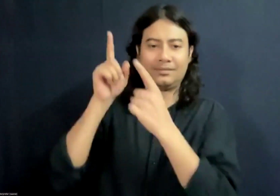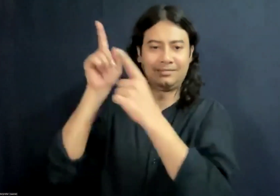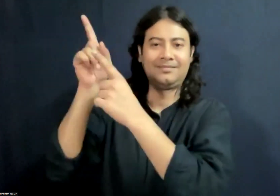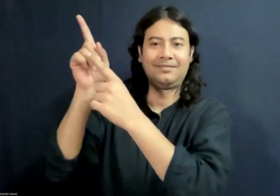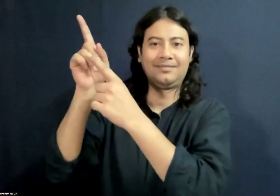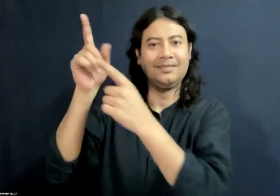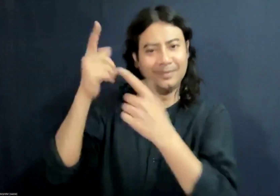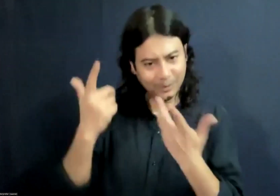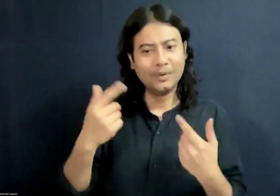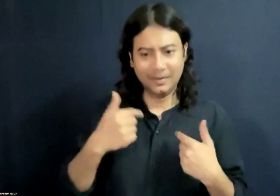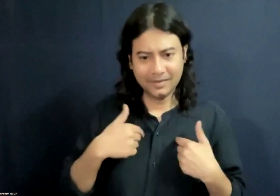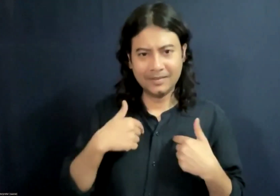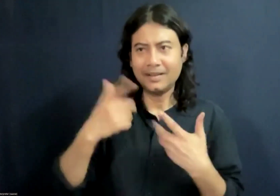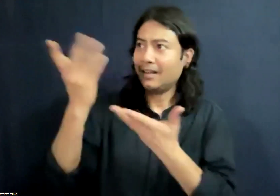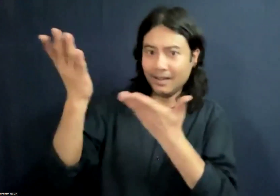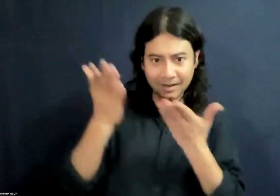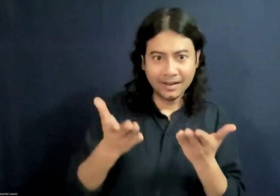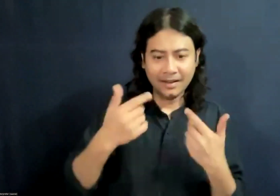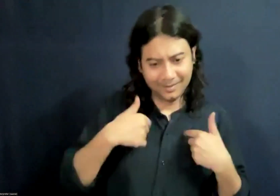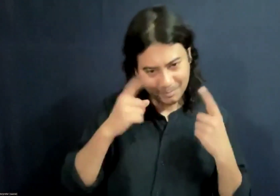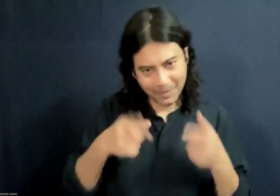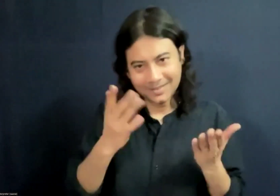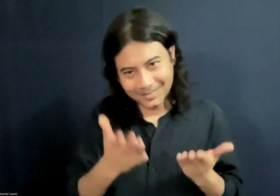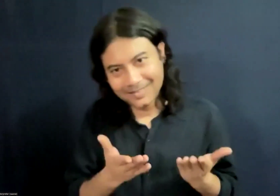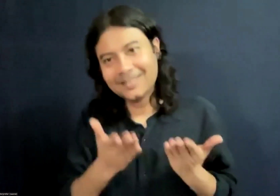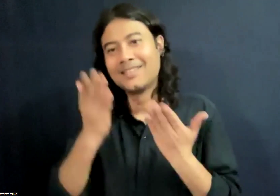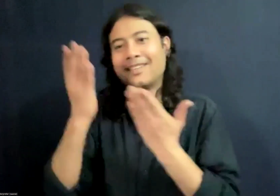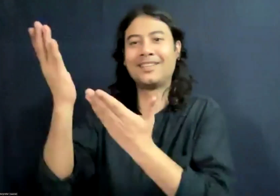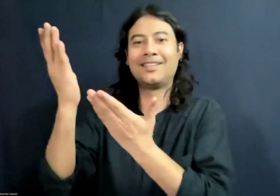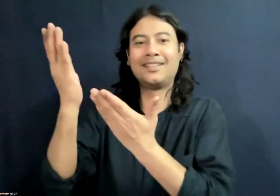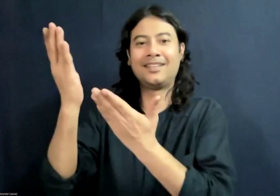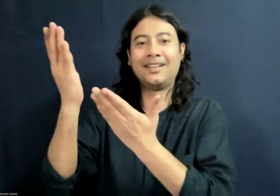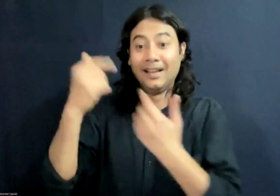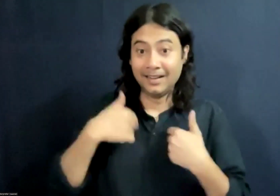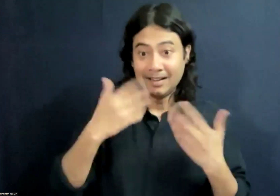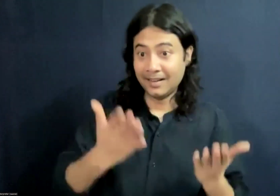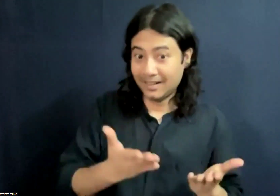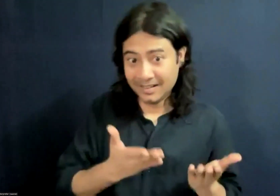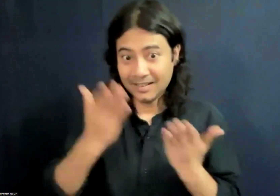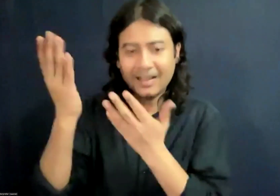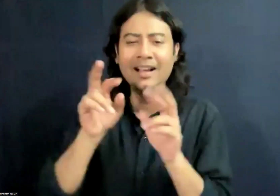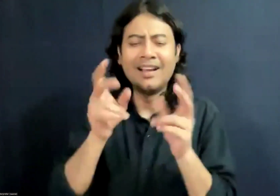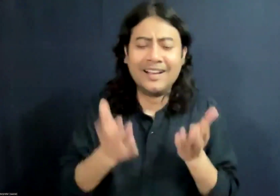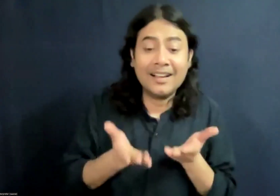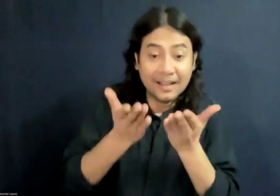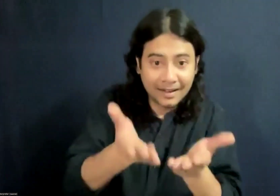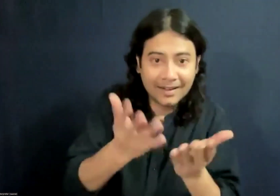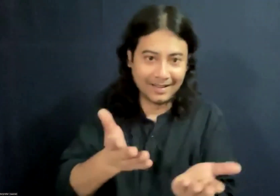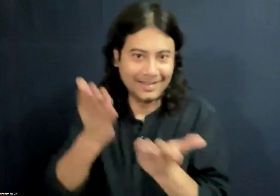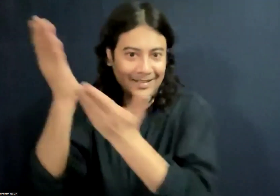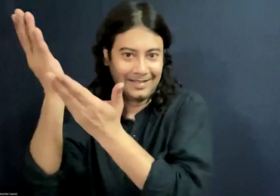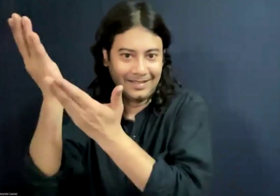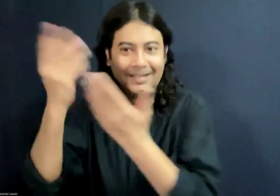So by offering something to the Lord, it comes back millions of times to us. I mean, if you